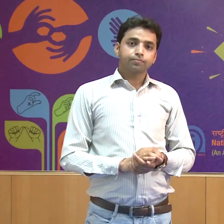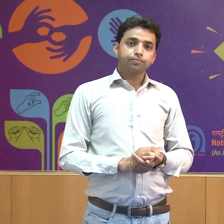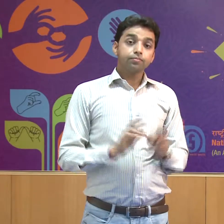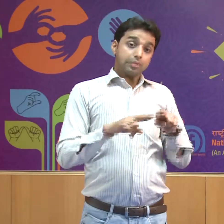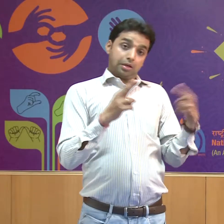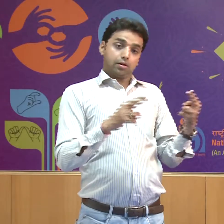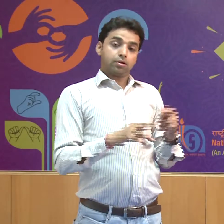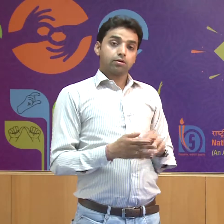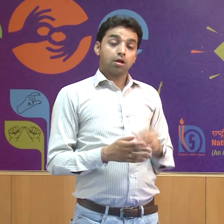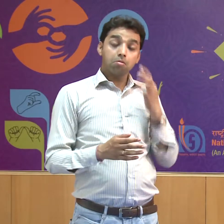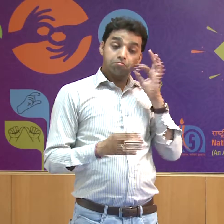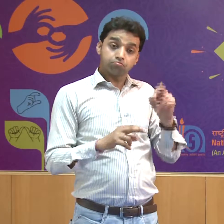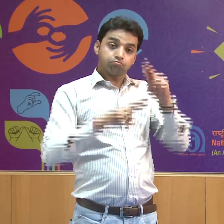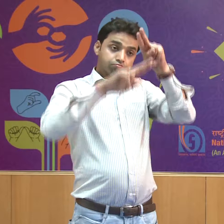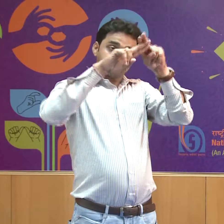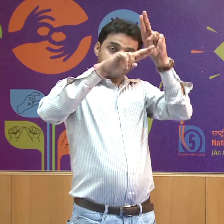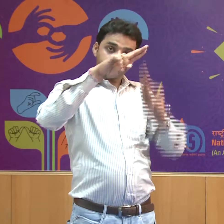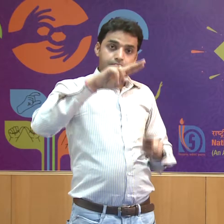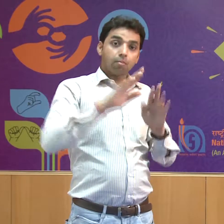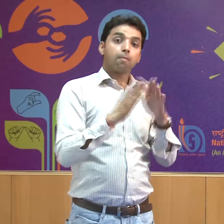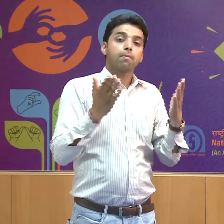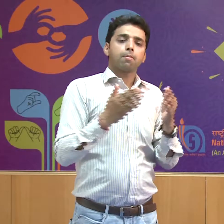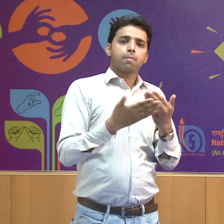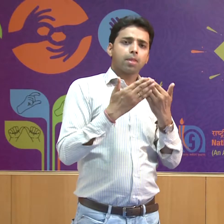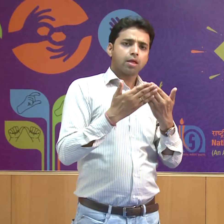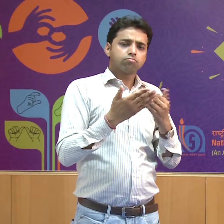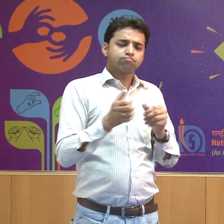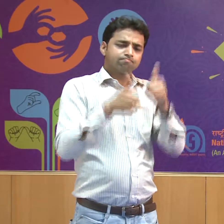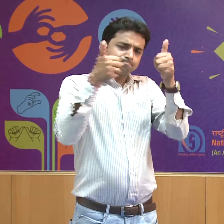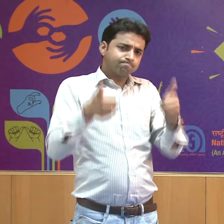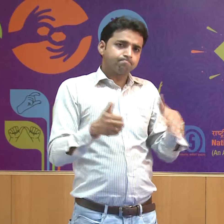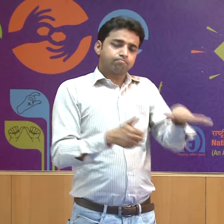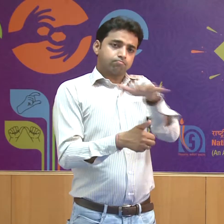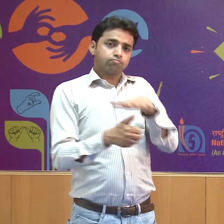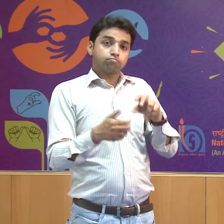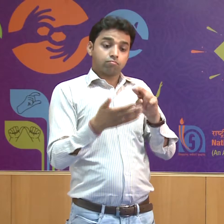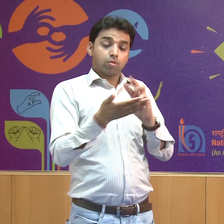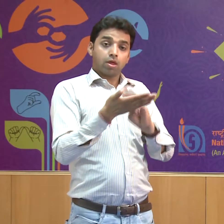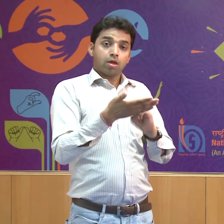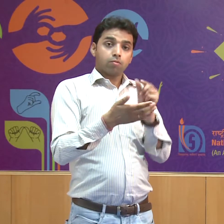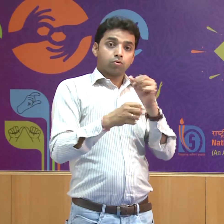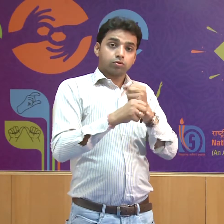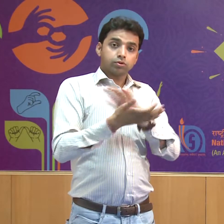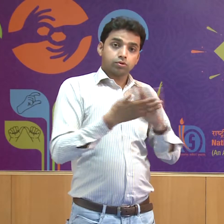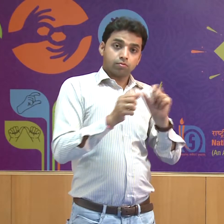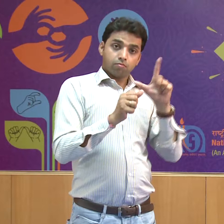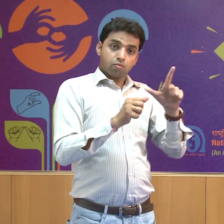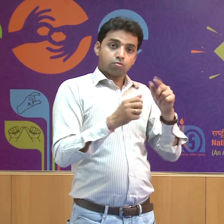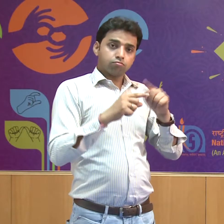Another important feature of the education system of the Mughal period was the